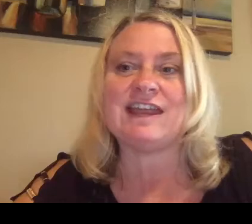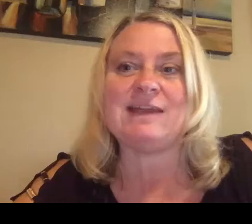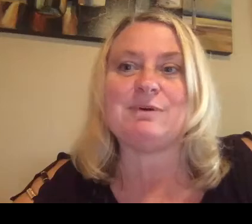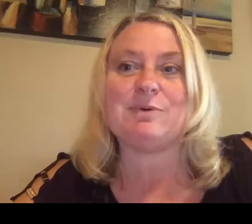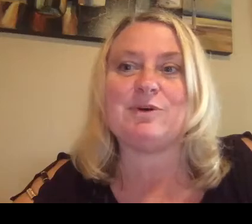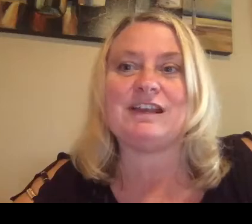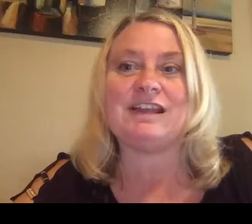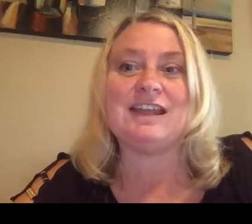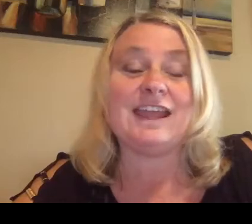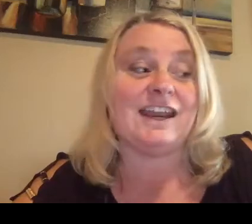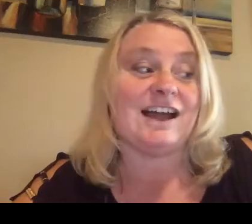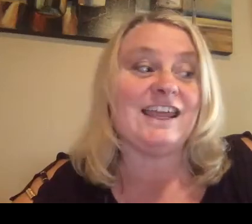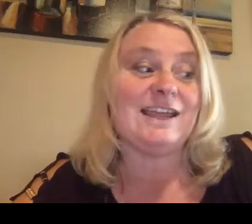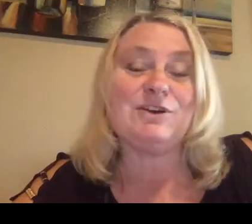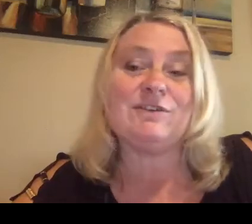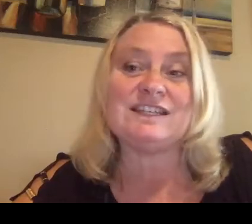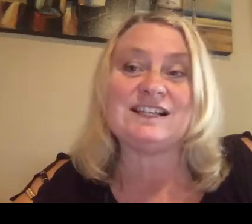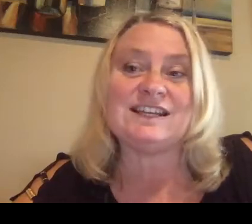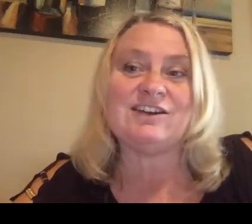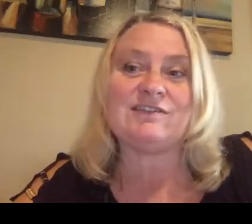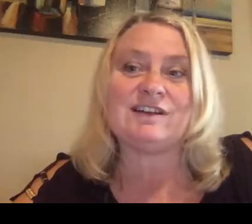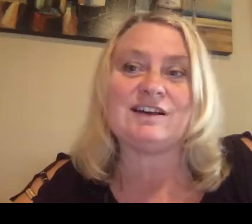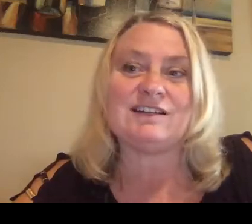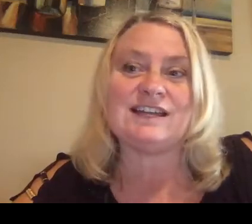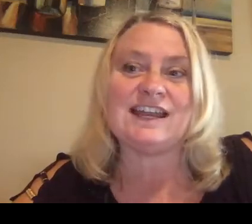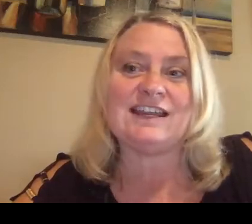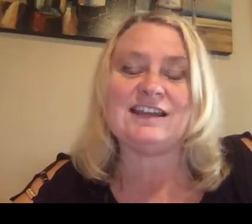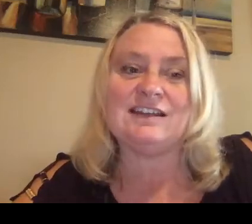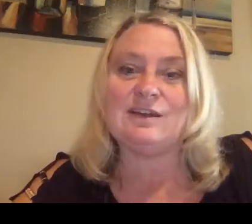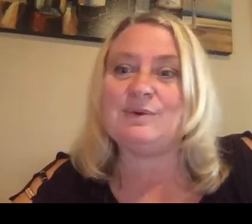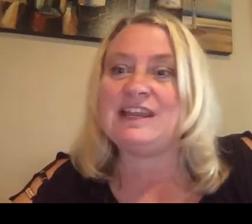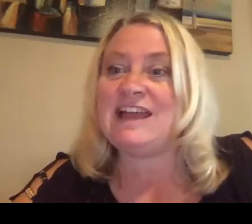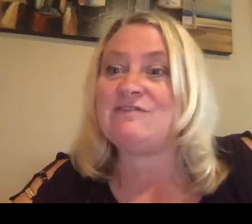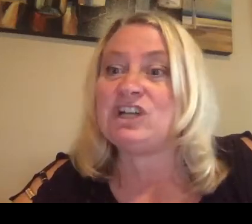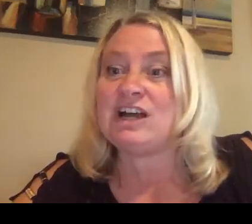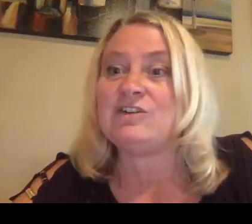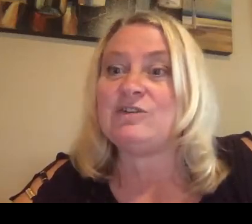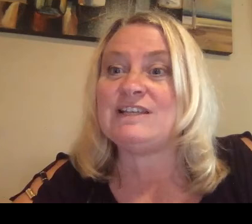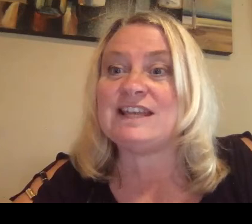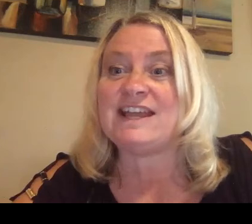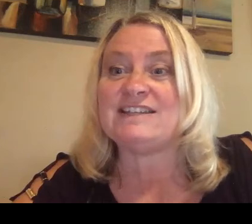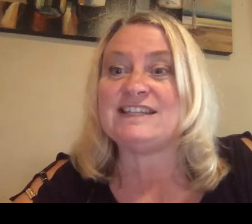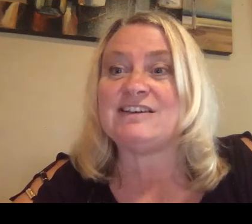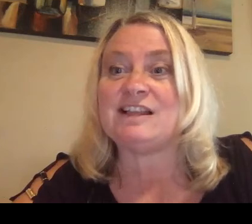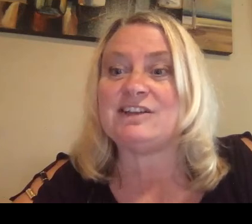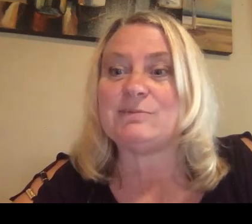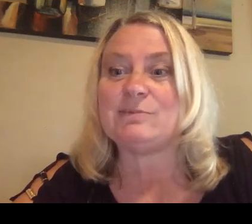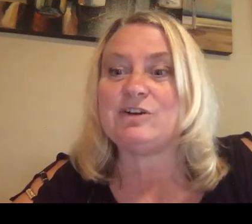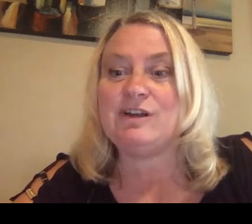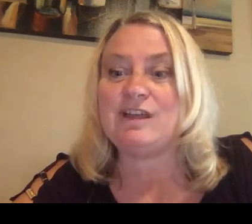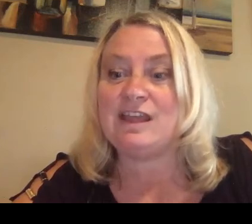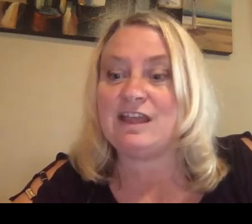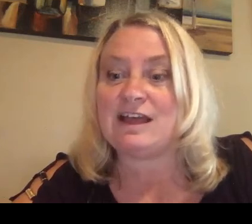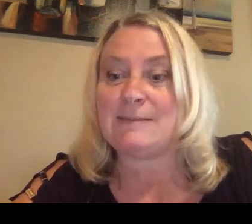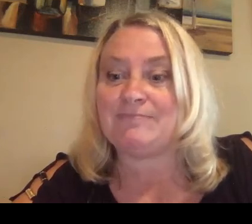Chair of the April Board. And I am your facilitator of the call today. We have John, who is the ASL